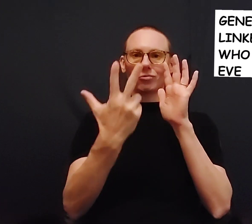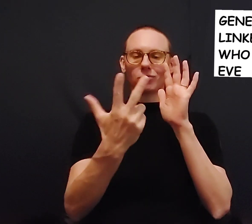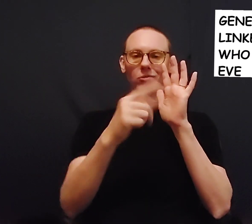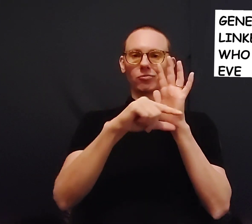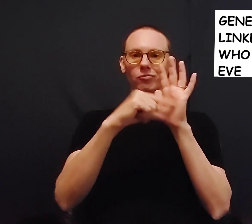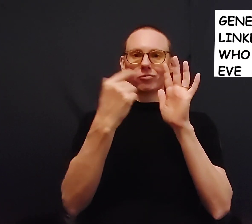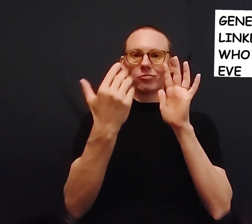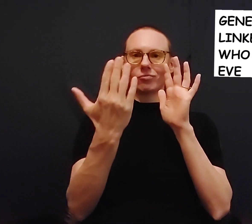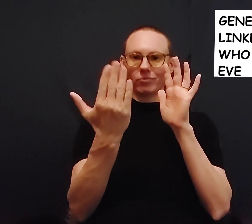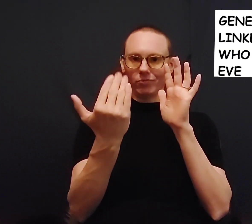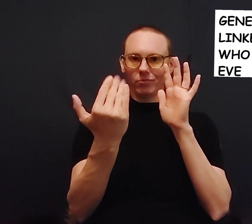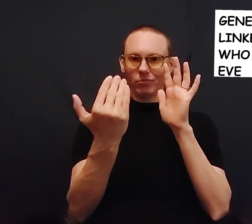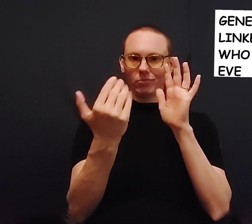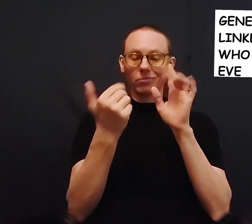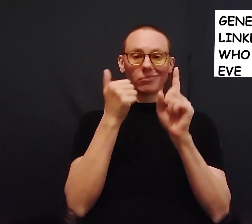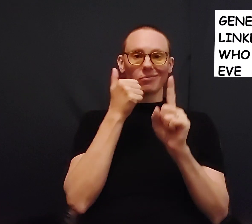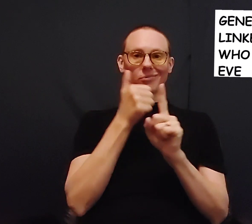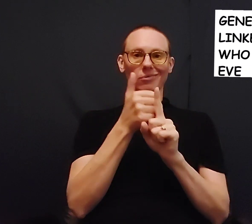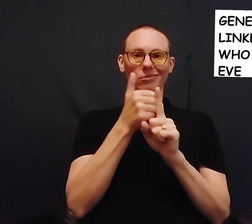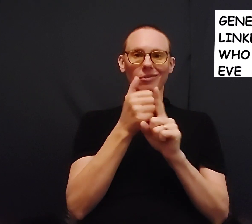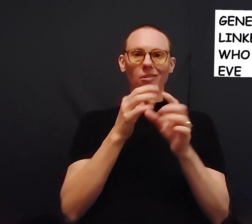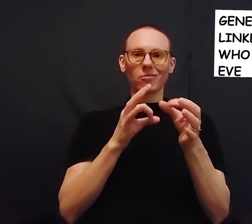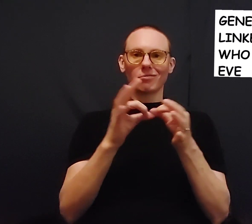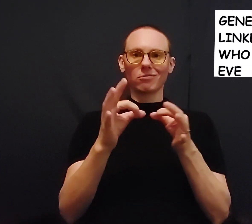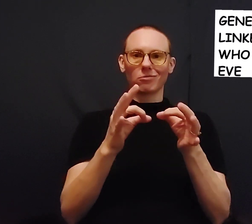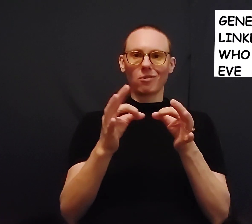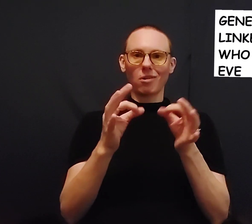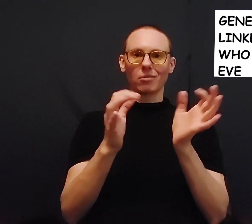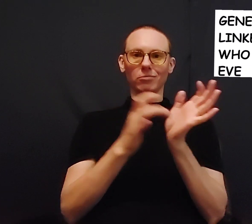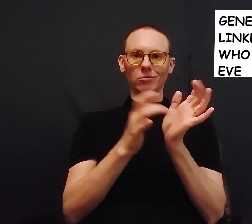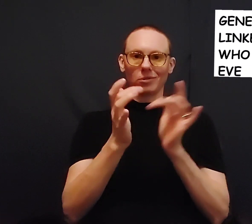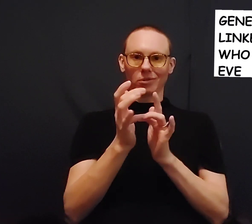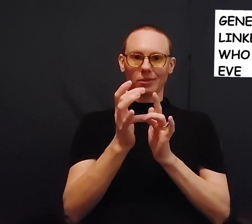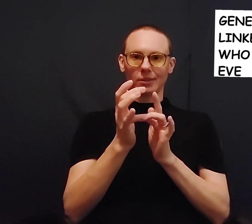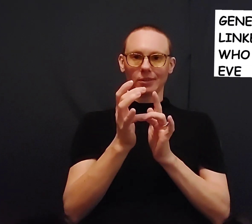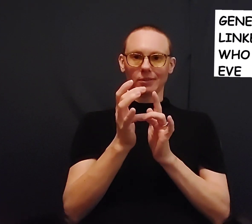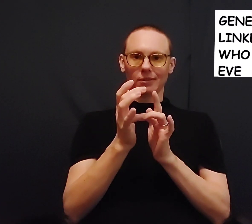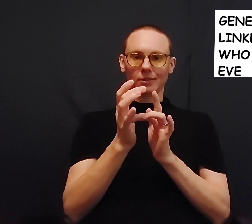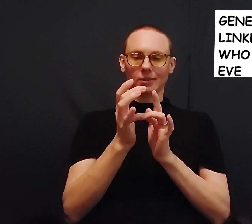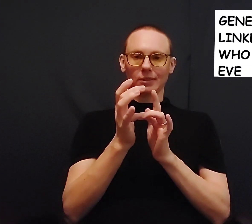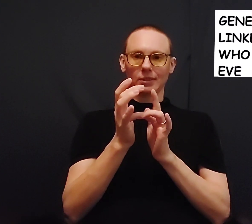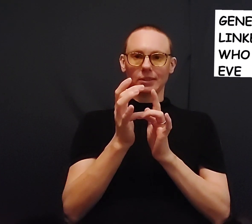Genesis 3:15 is linked to Jesus,